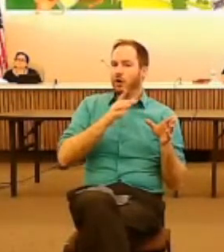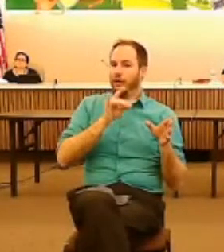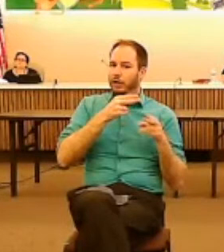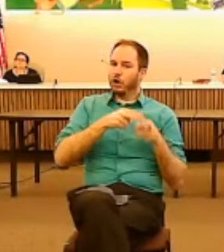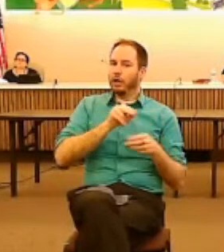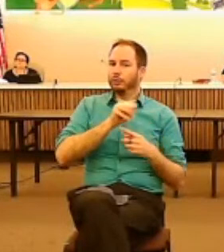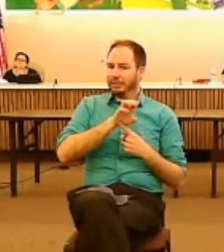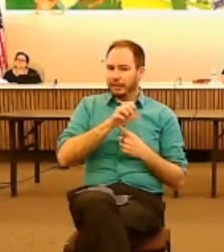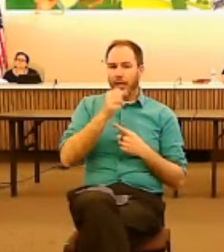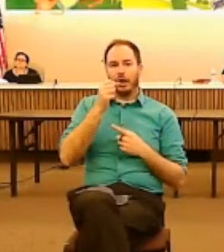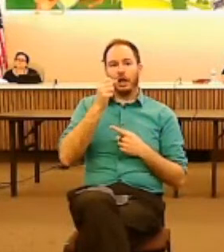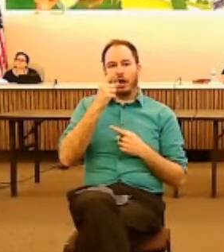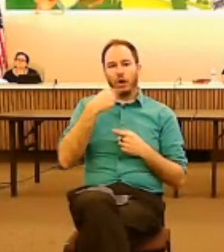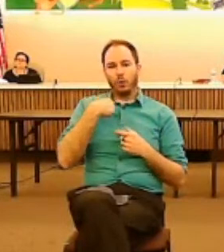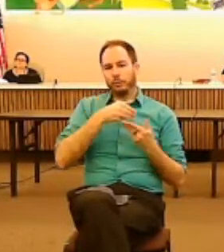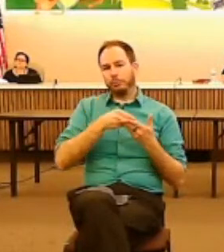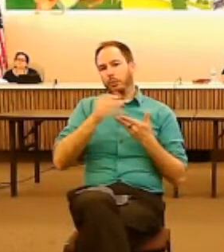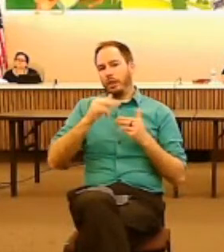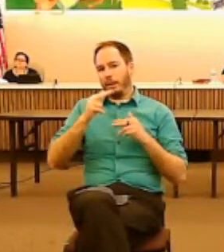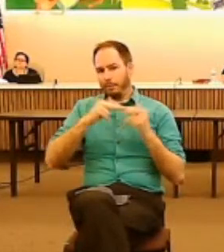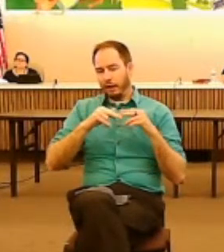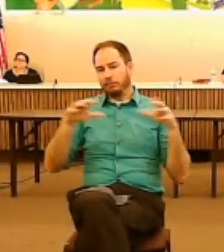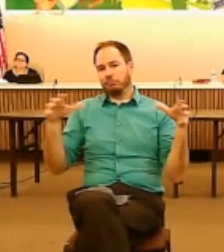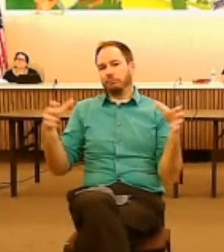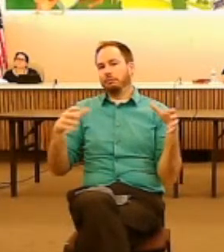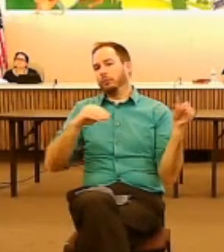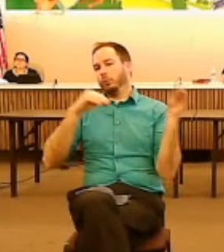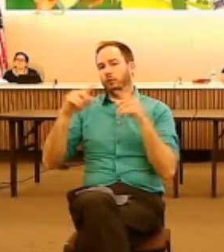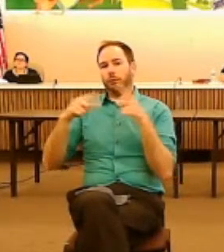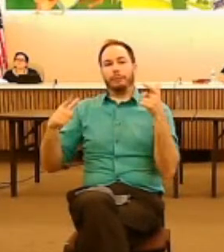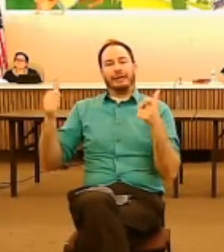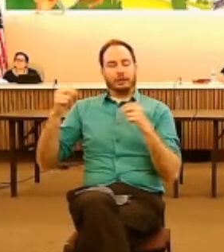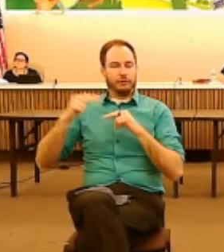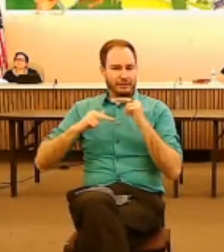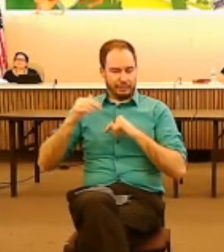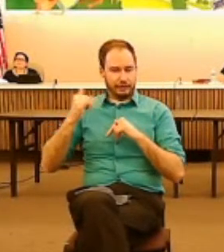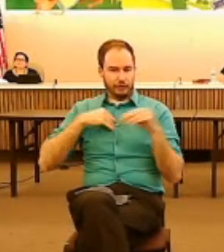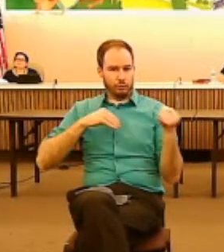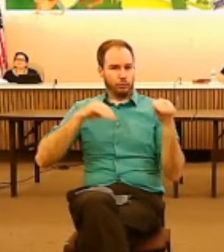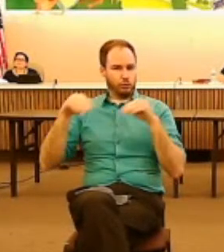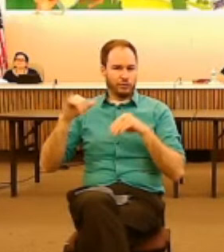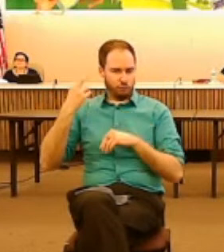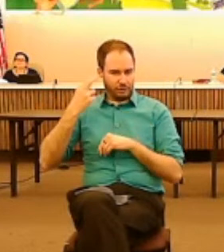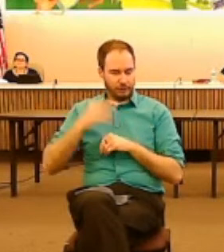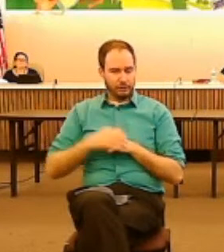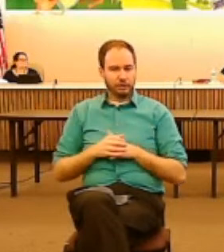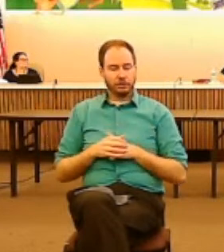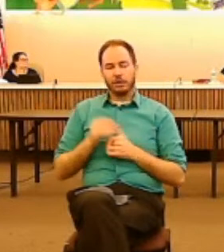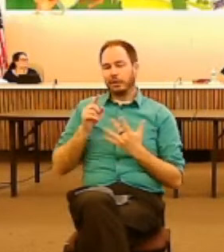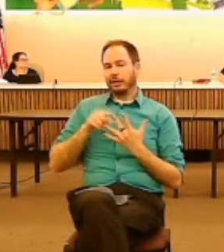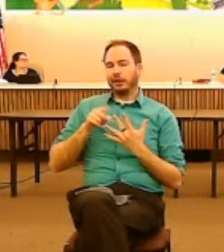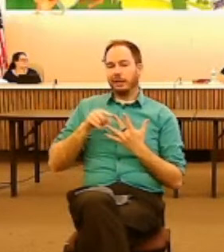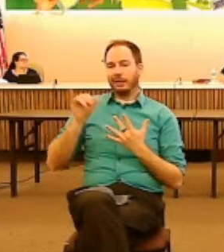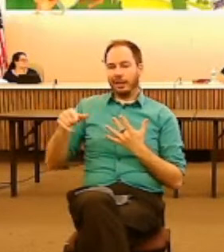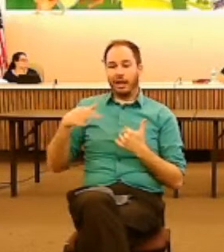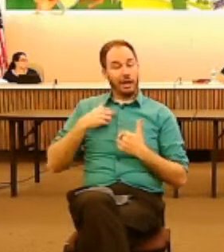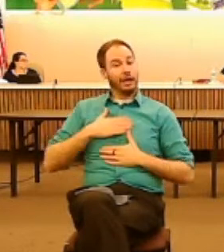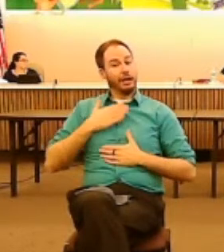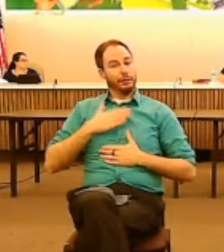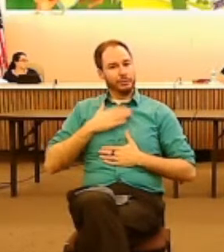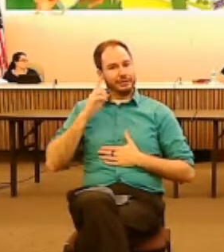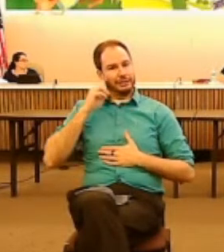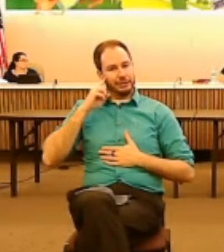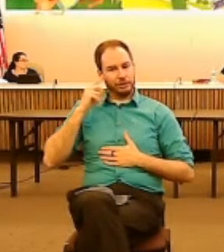called Namaste, but we just purchased a building and finally moved into a bigger facility now. And this was one that I was very happy